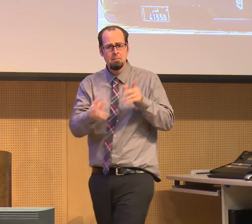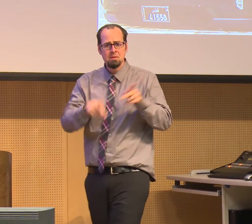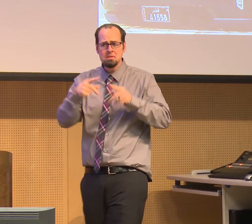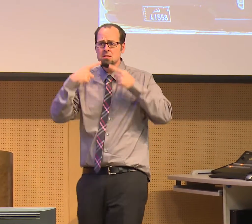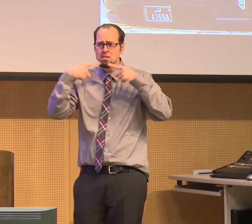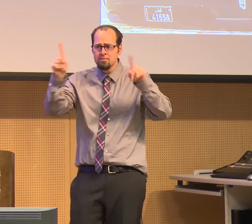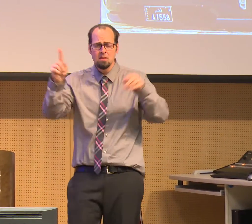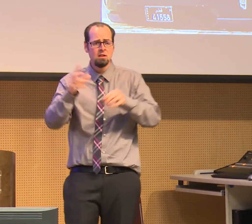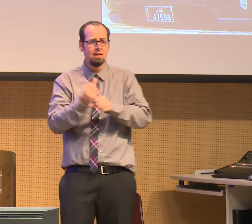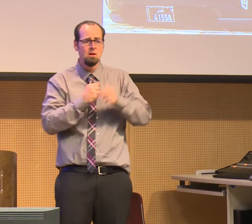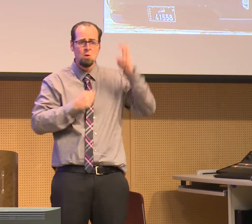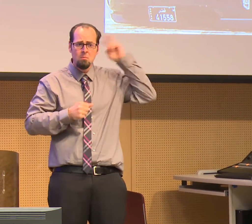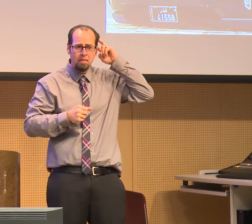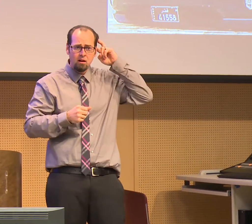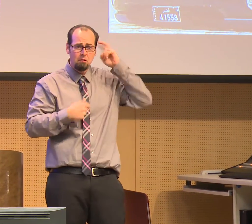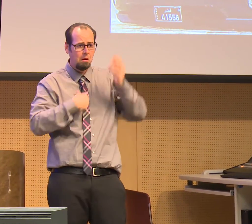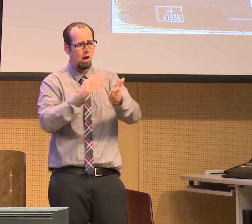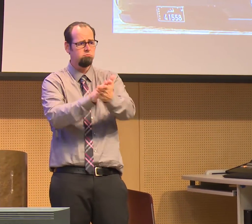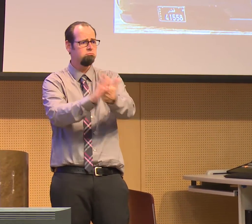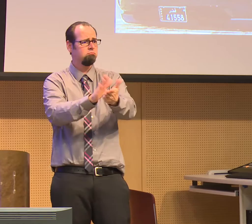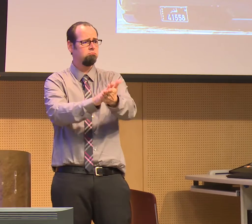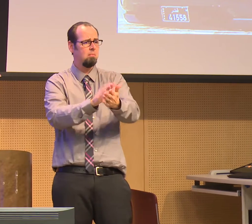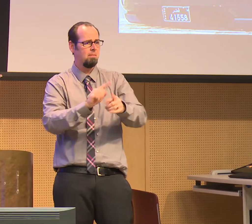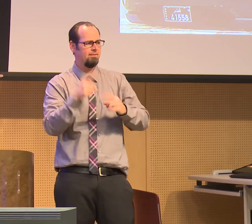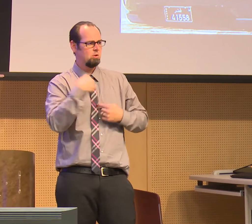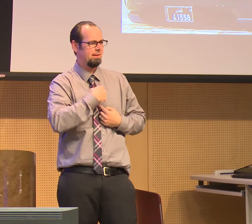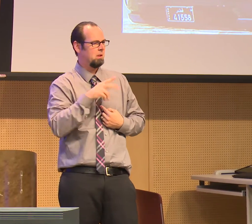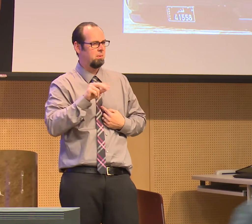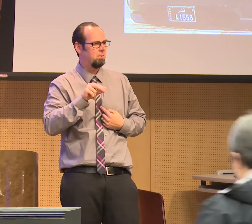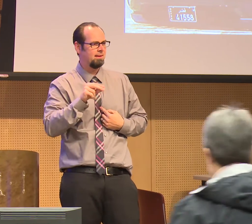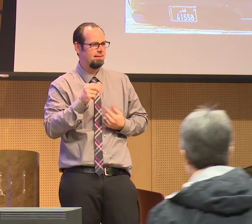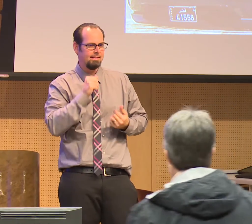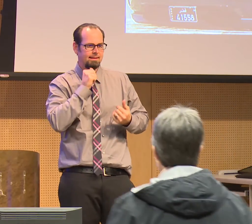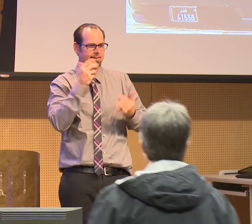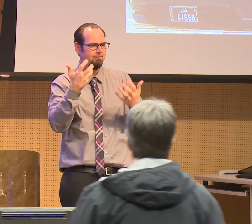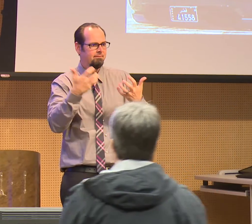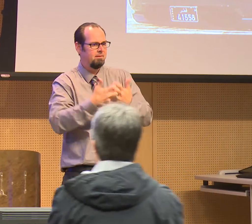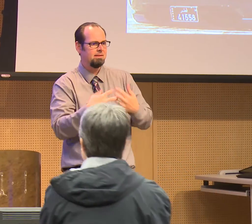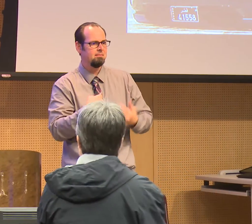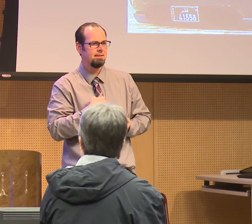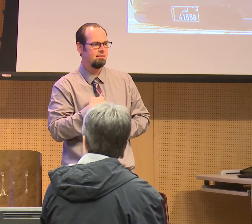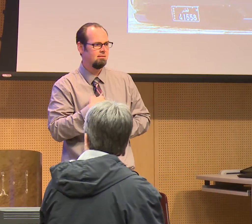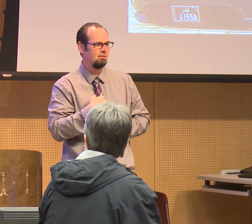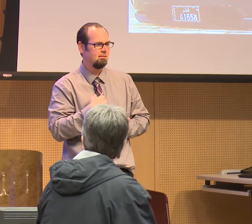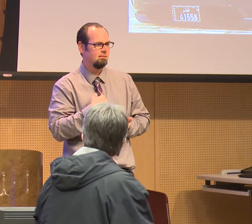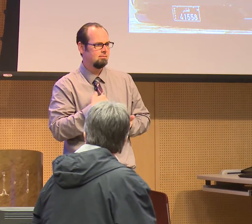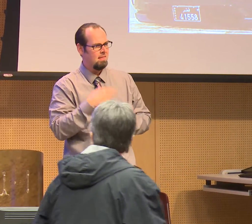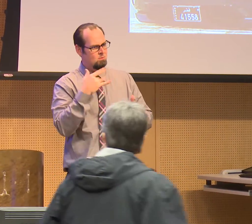me. For some people, the cochlear implant works well, but it didn't work for